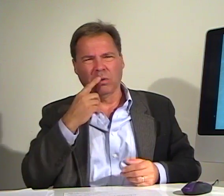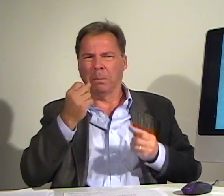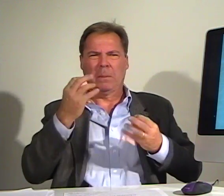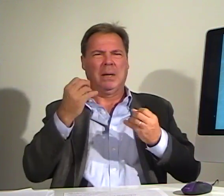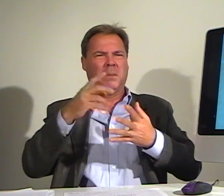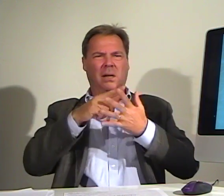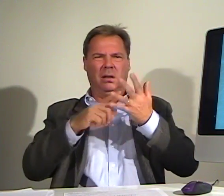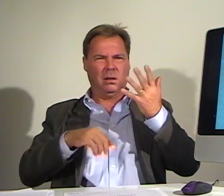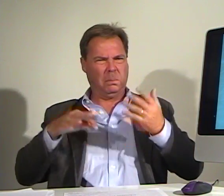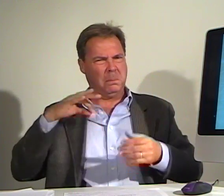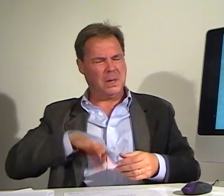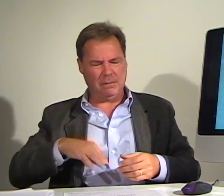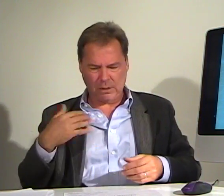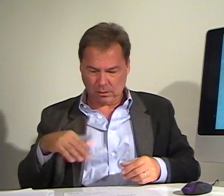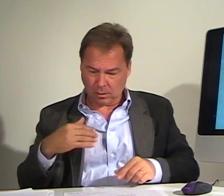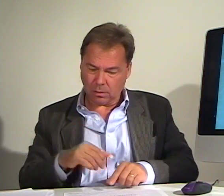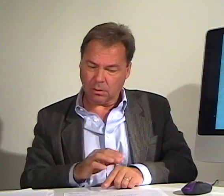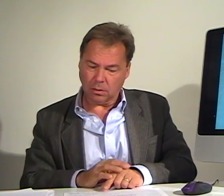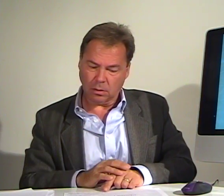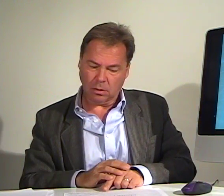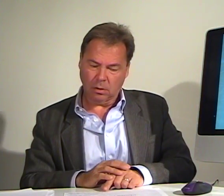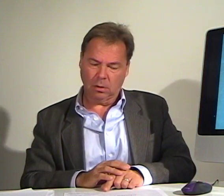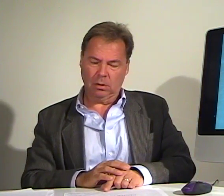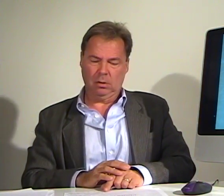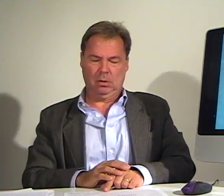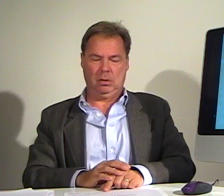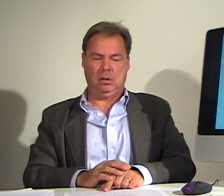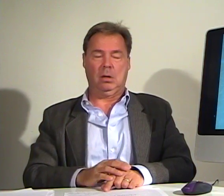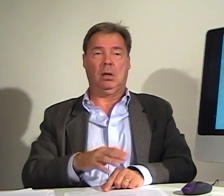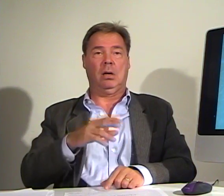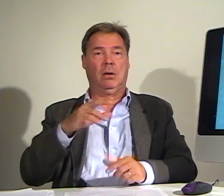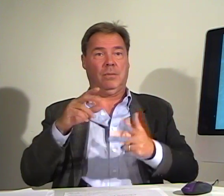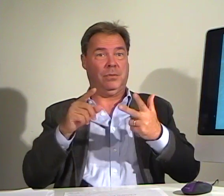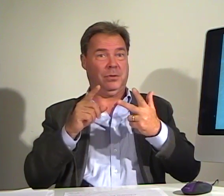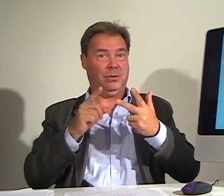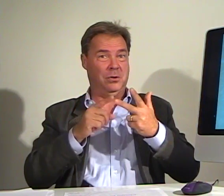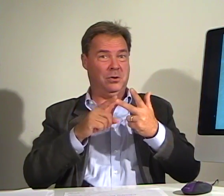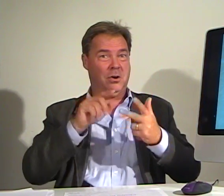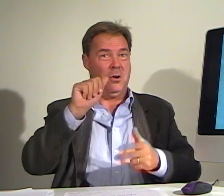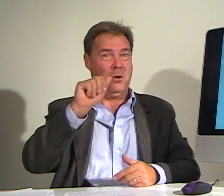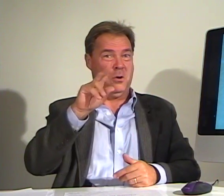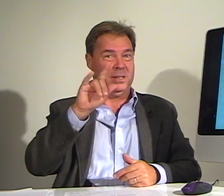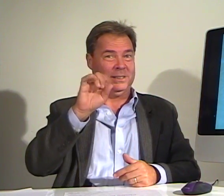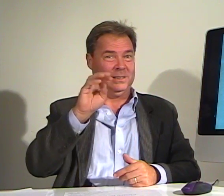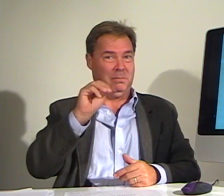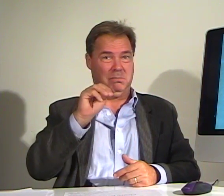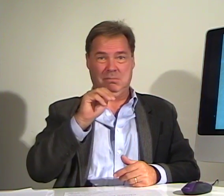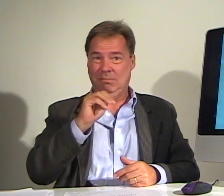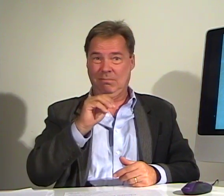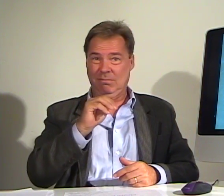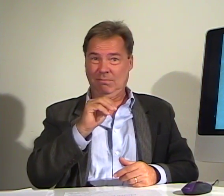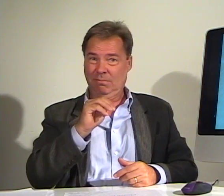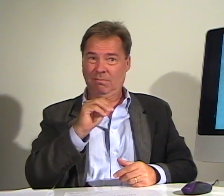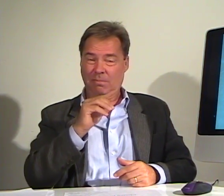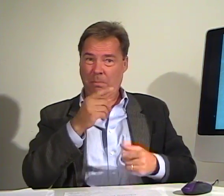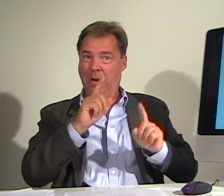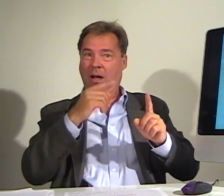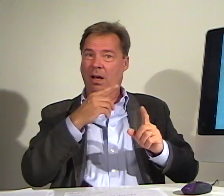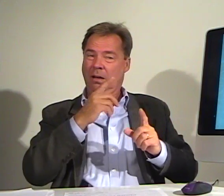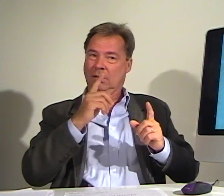So again, those are several ideas where we see a huge benefit to both hearing and deaf individuals. Third, the notion of